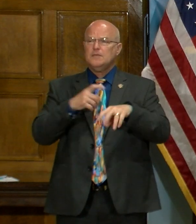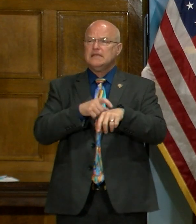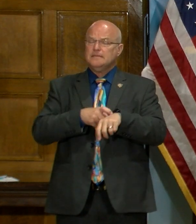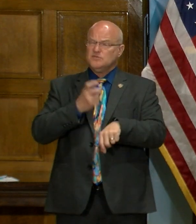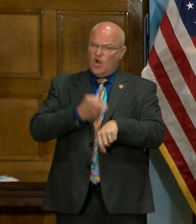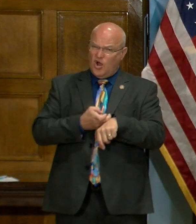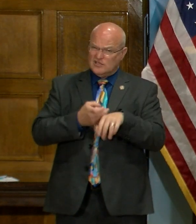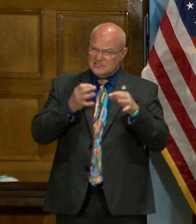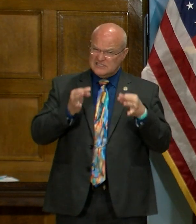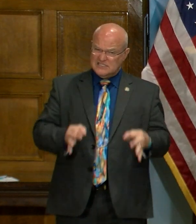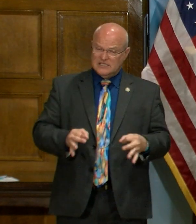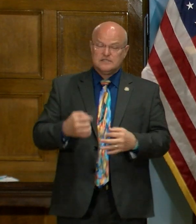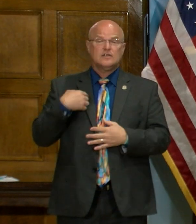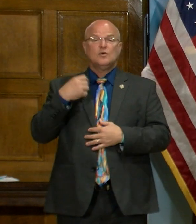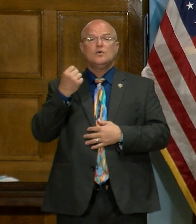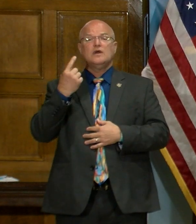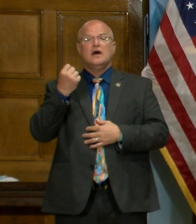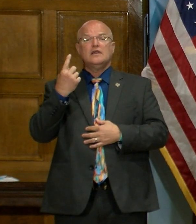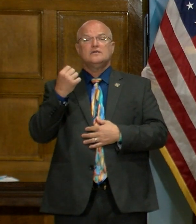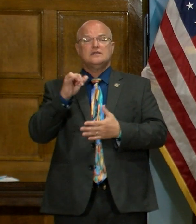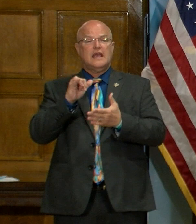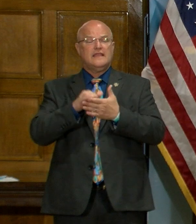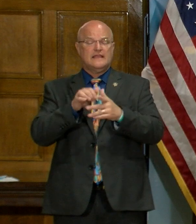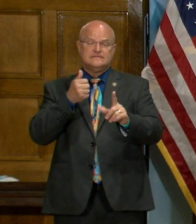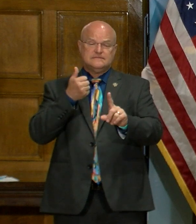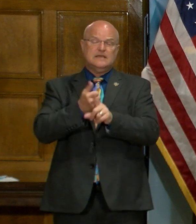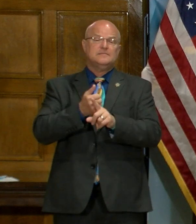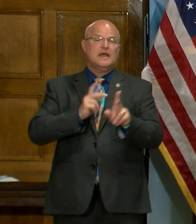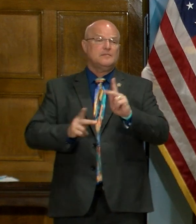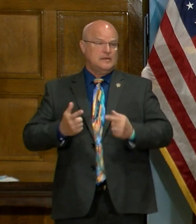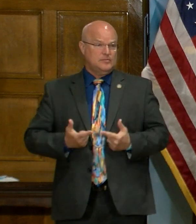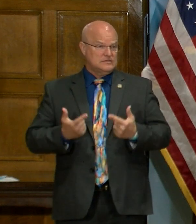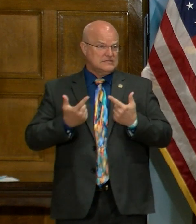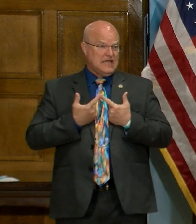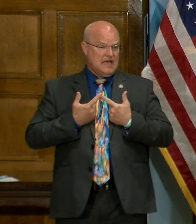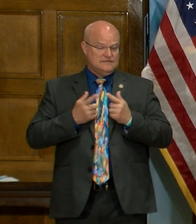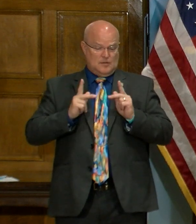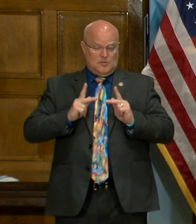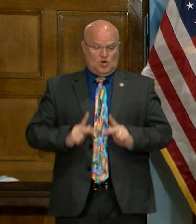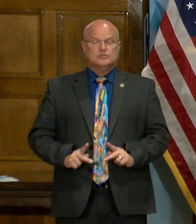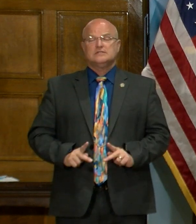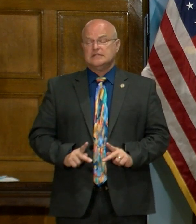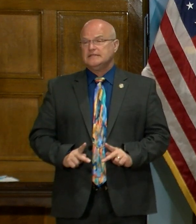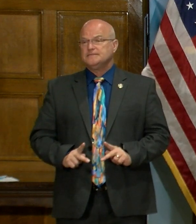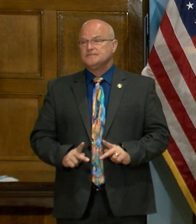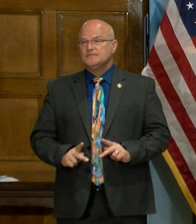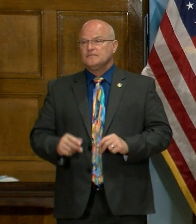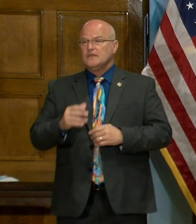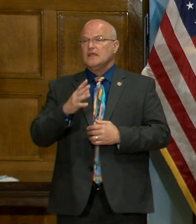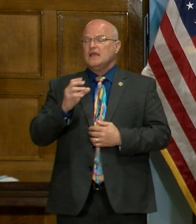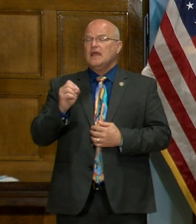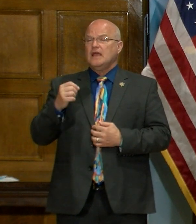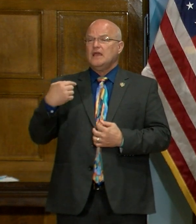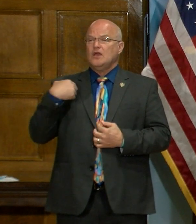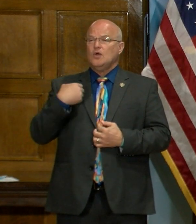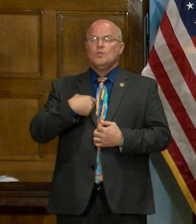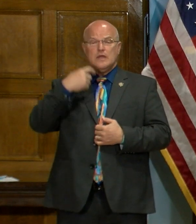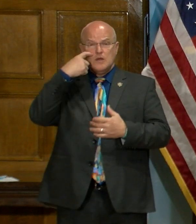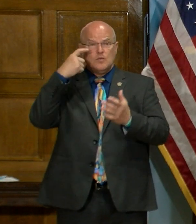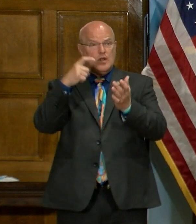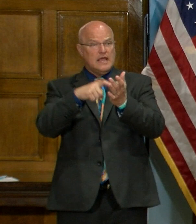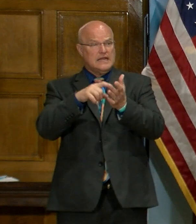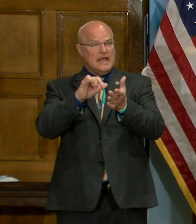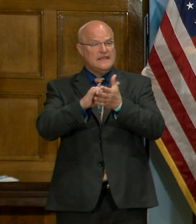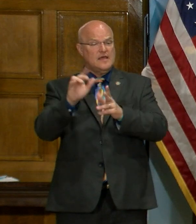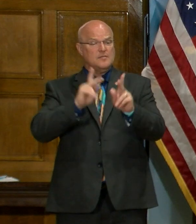tough decisions, and we realize that they impact people's lives very personally. And we